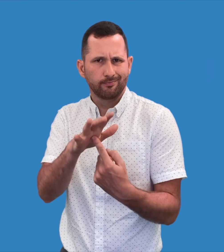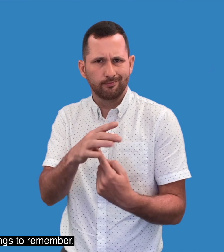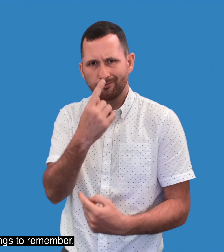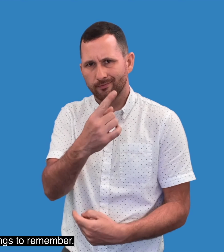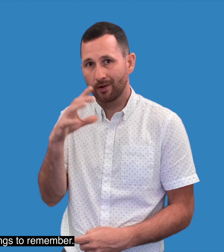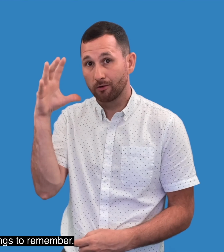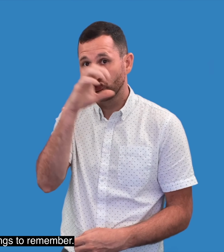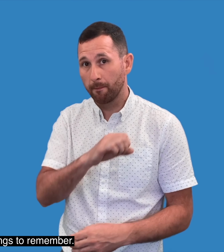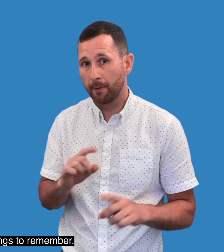Key things to remember.